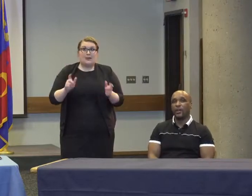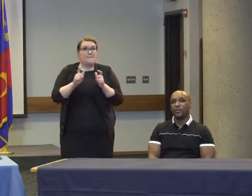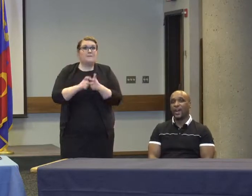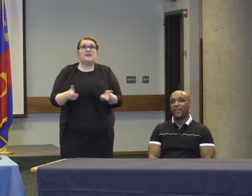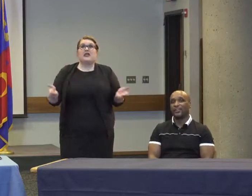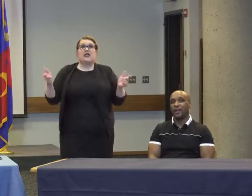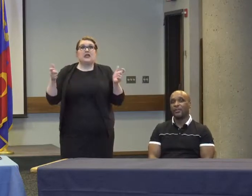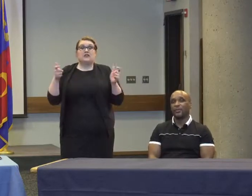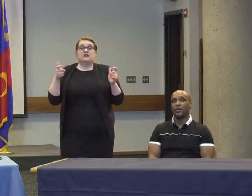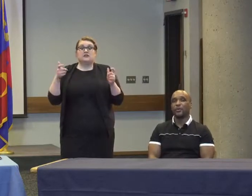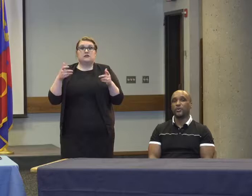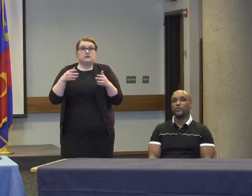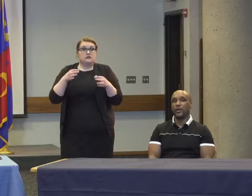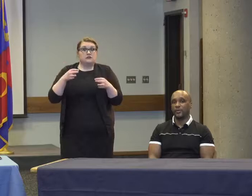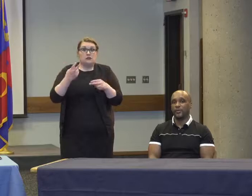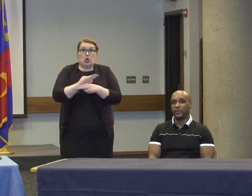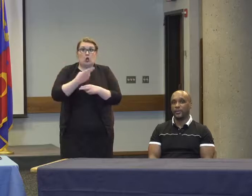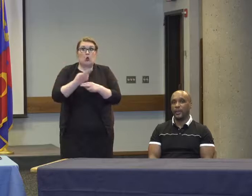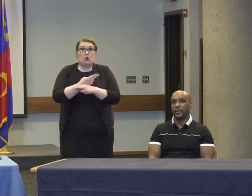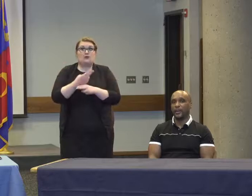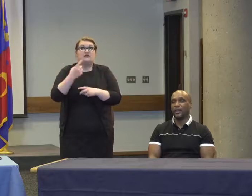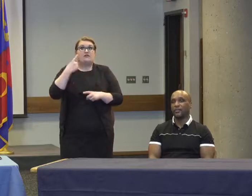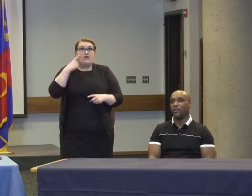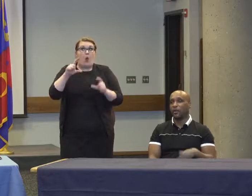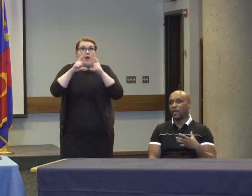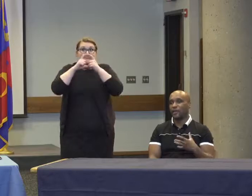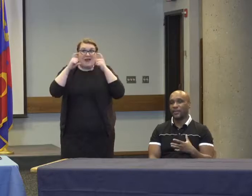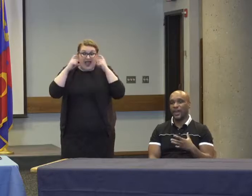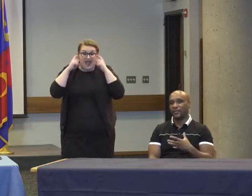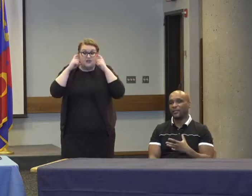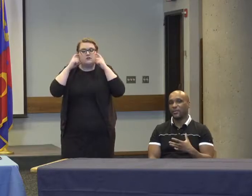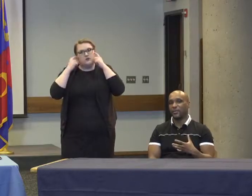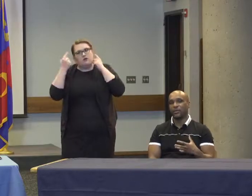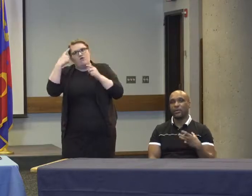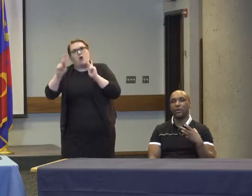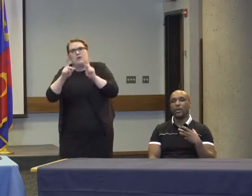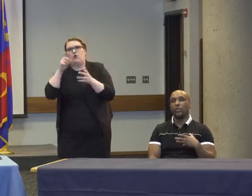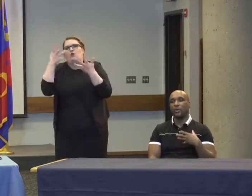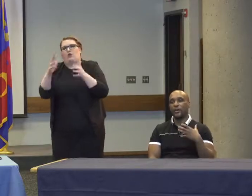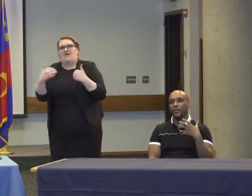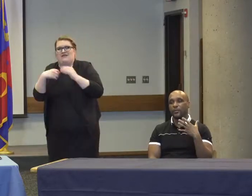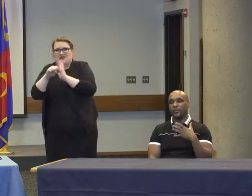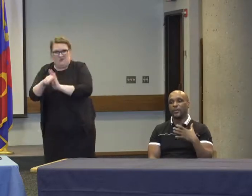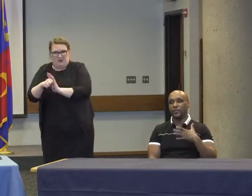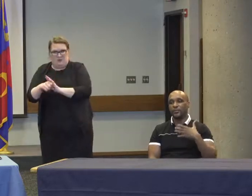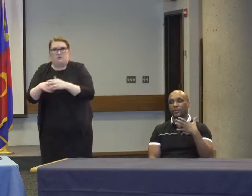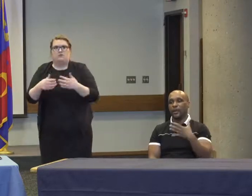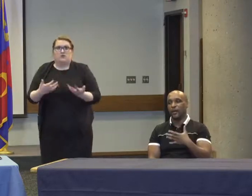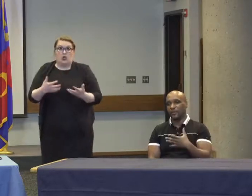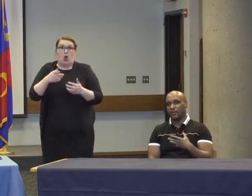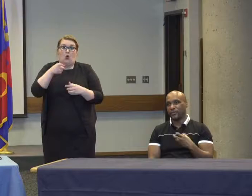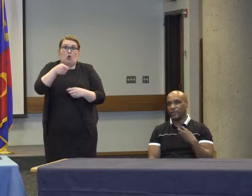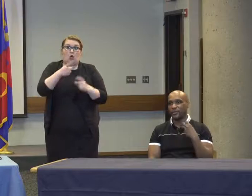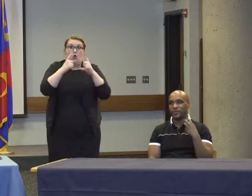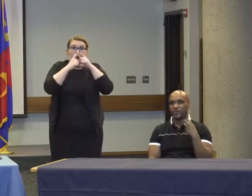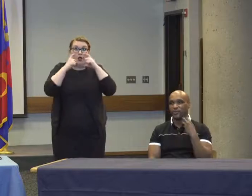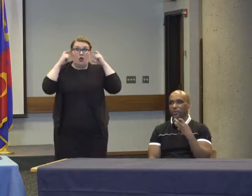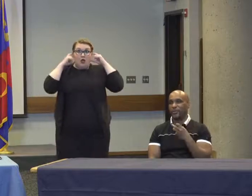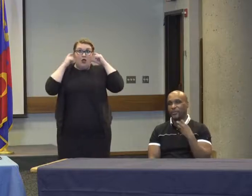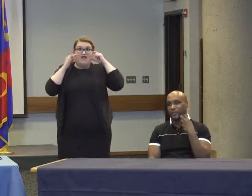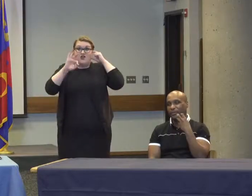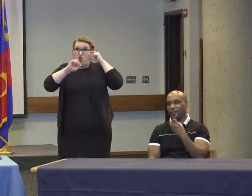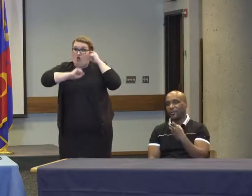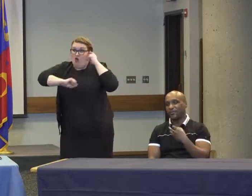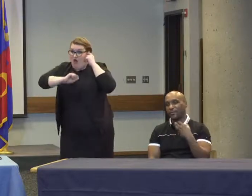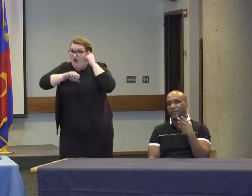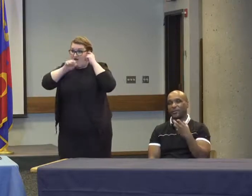for wearing masks comes from those who are symptomatic. And so wearing a mask of some sort would prevent you from coughing on things. So the